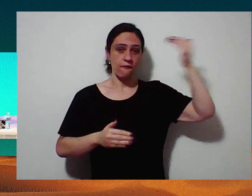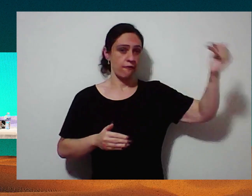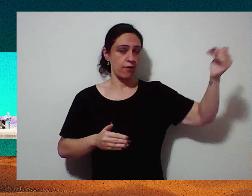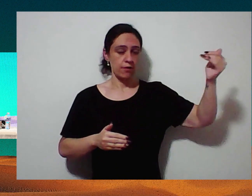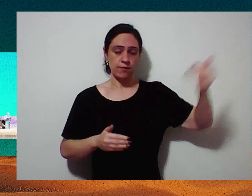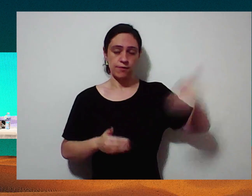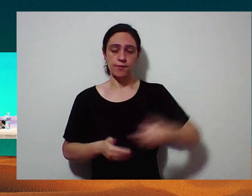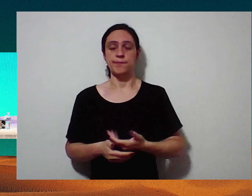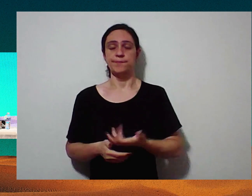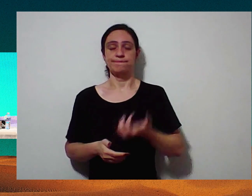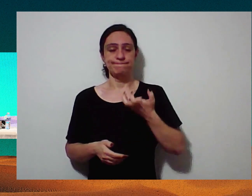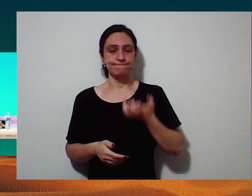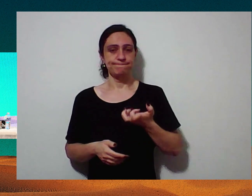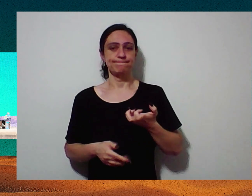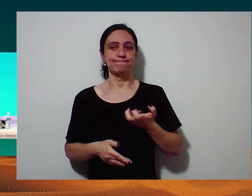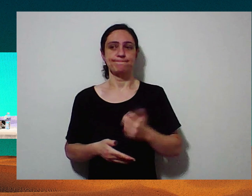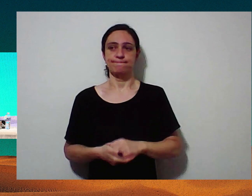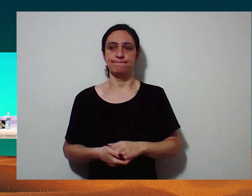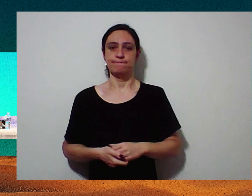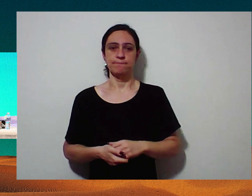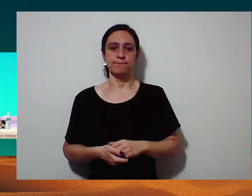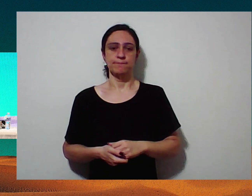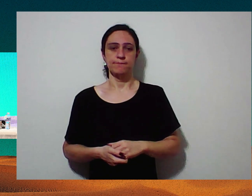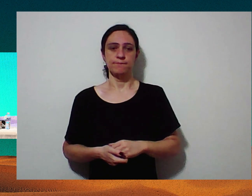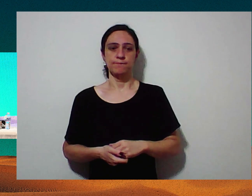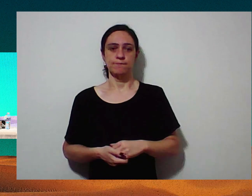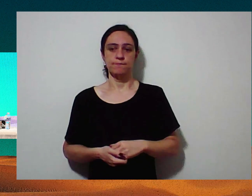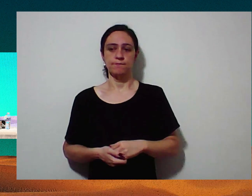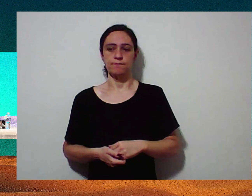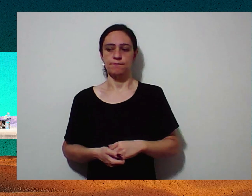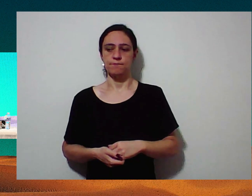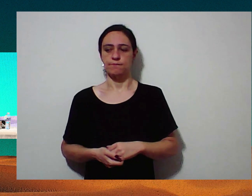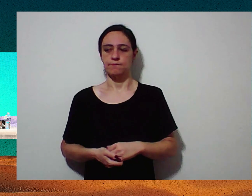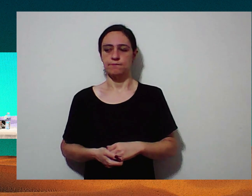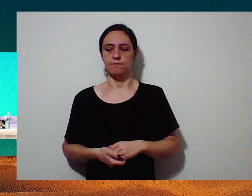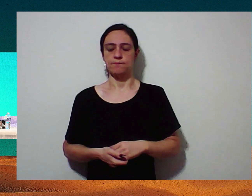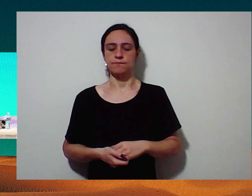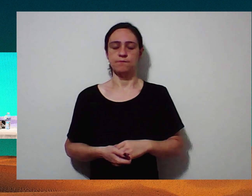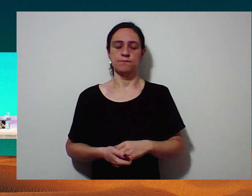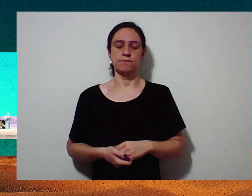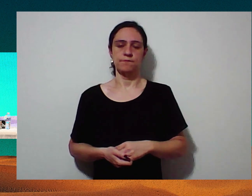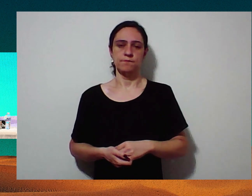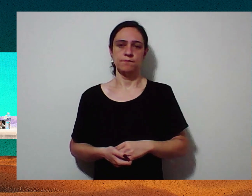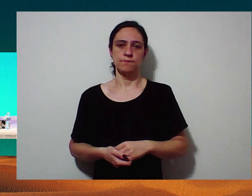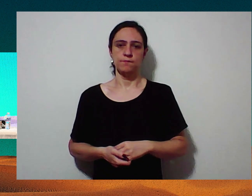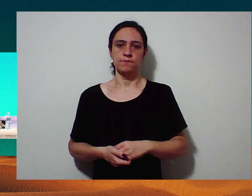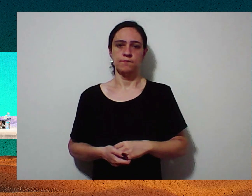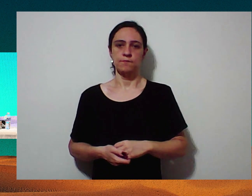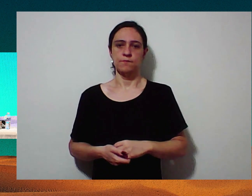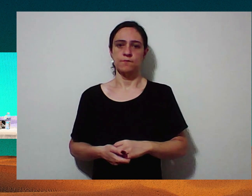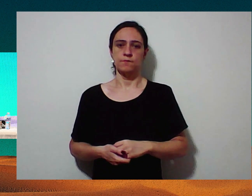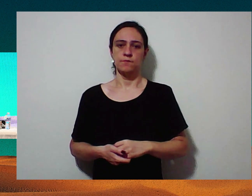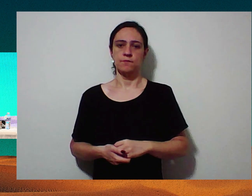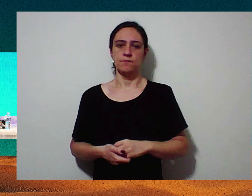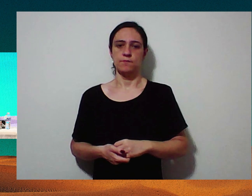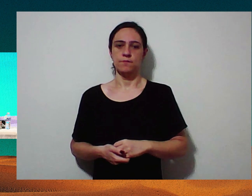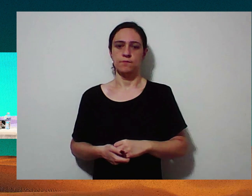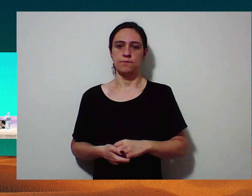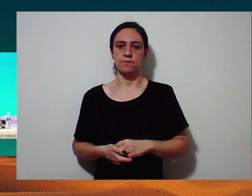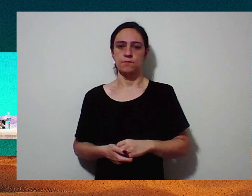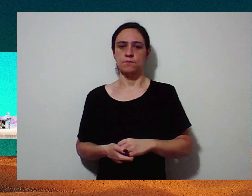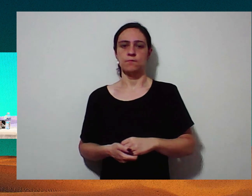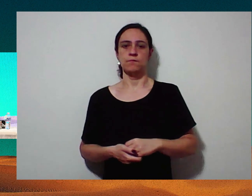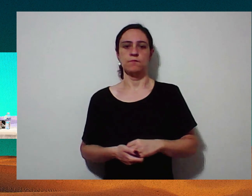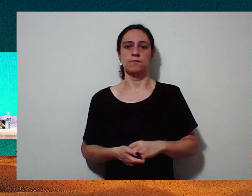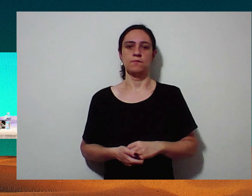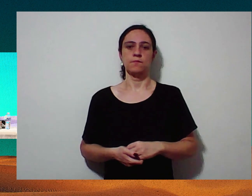e glória. Show that man is very vulnerable to seeking relation to seeking glory for himself and honor.